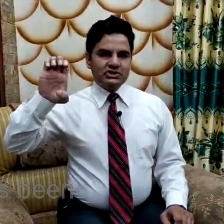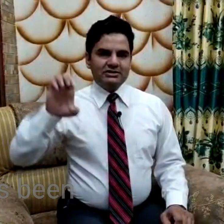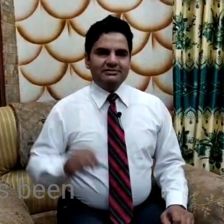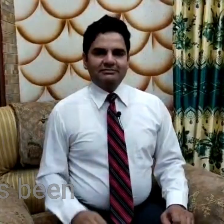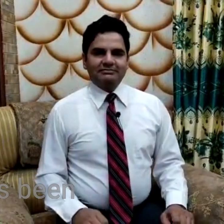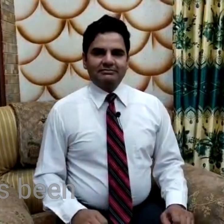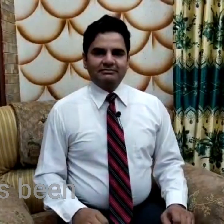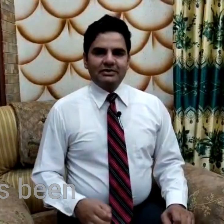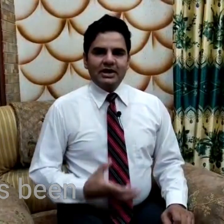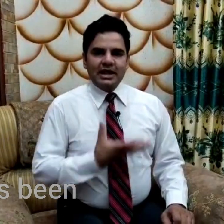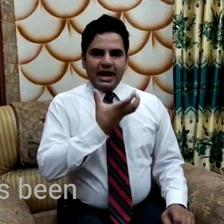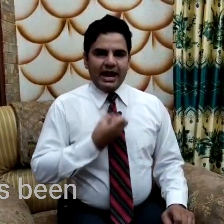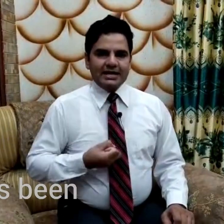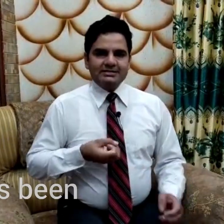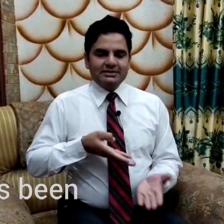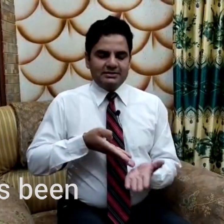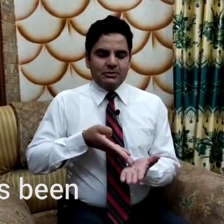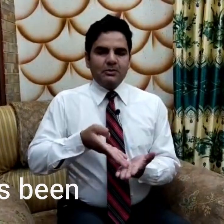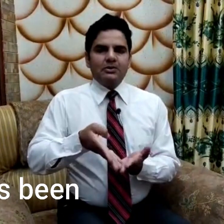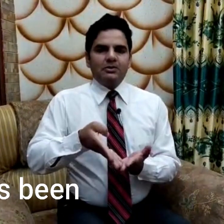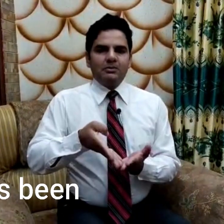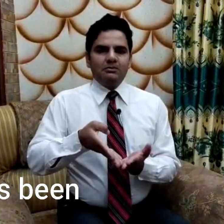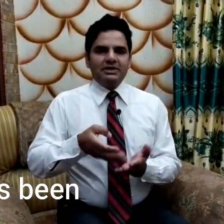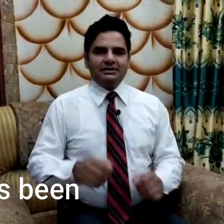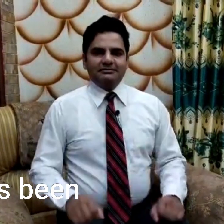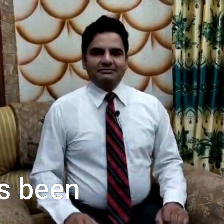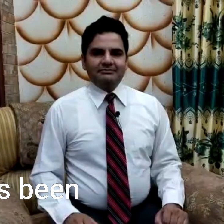she has been,